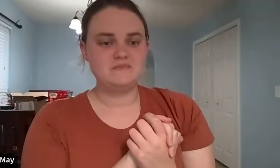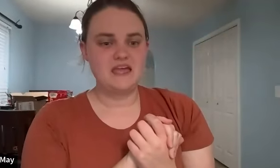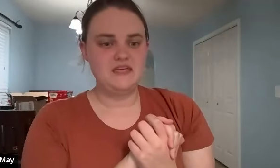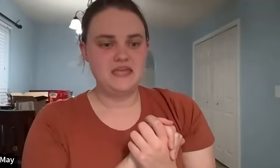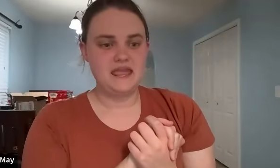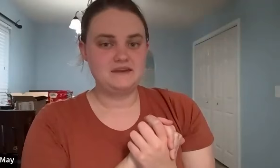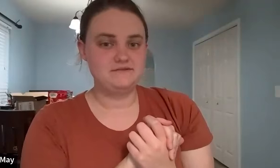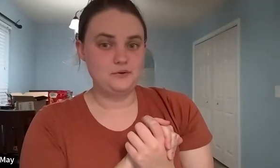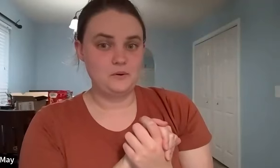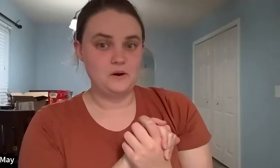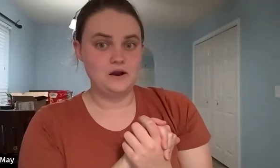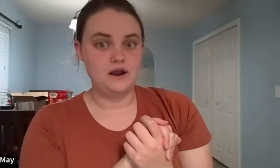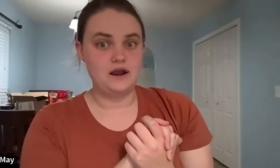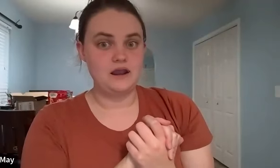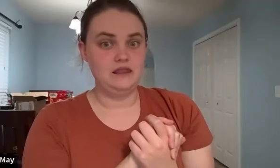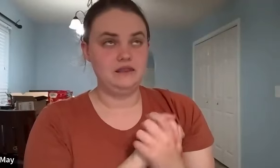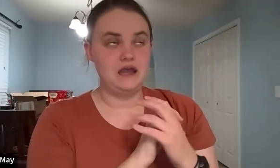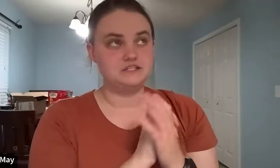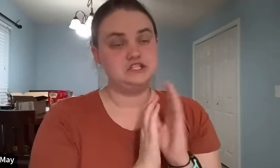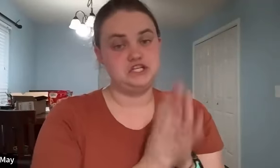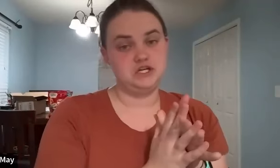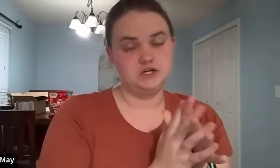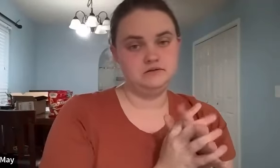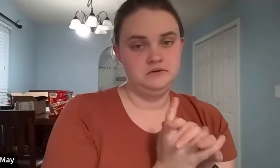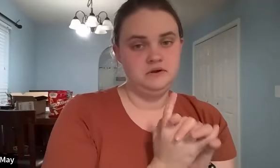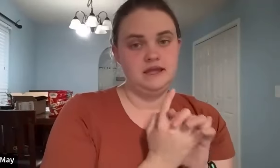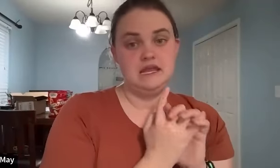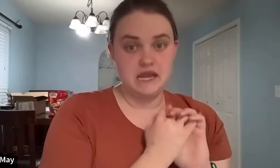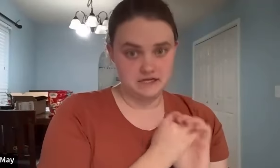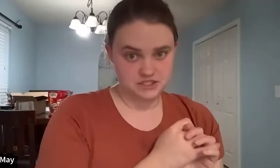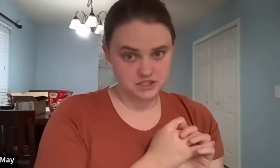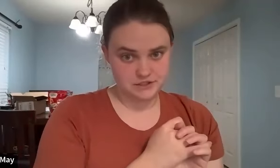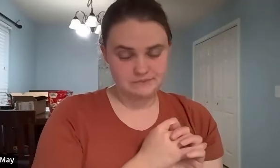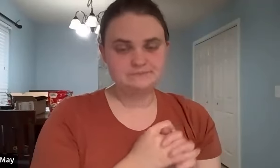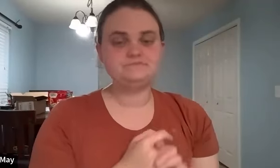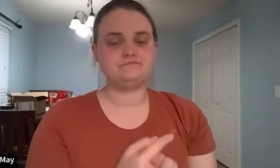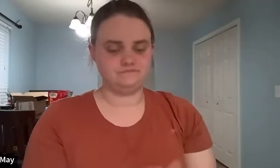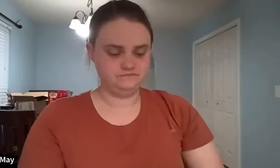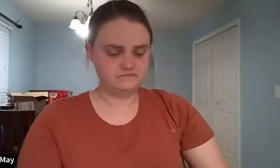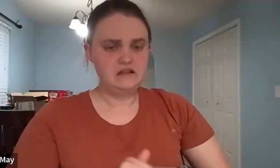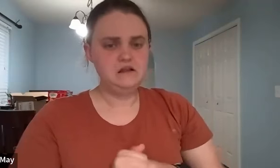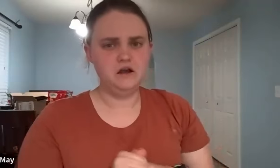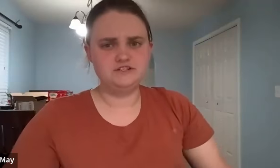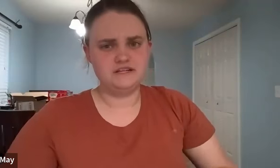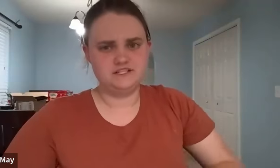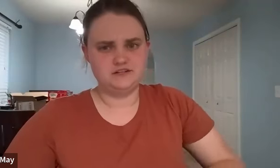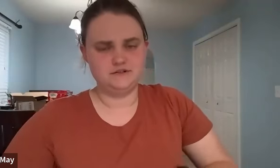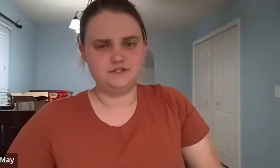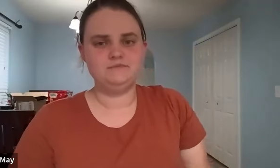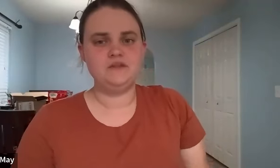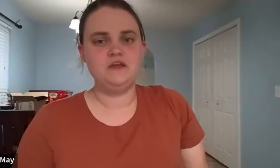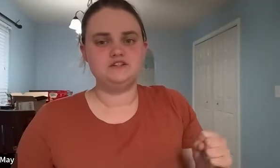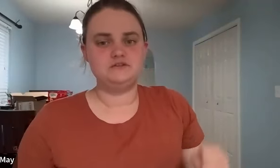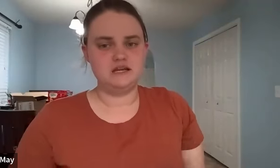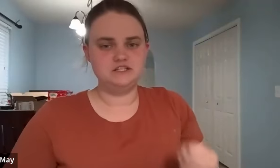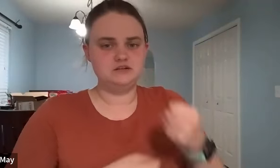And then for last year and next year, I'll do next year first. So next year is